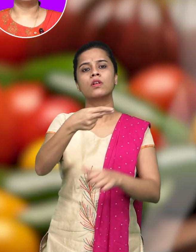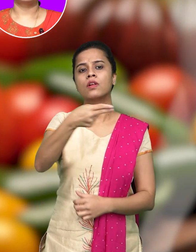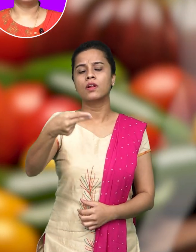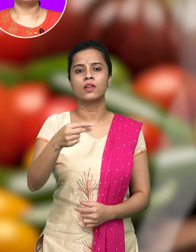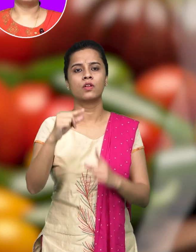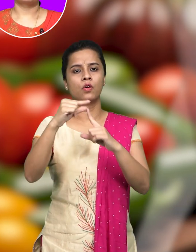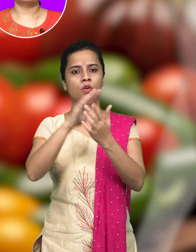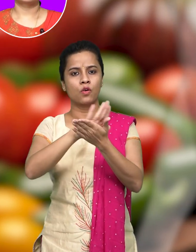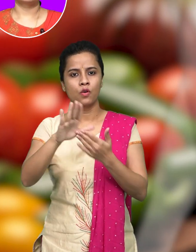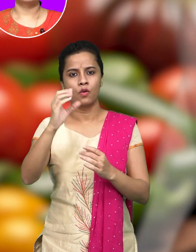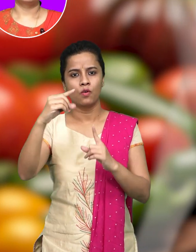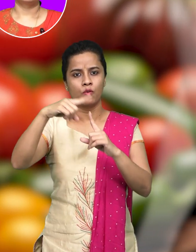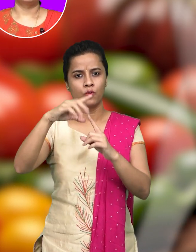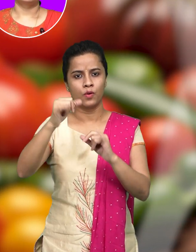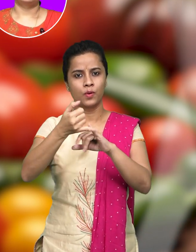photosynthesis.